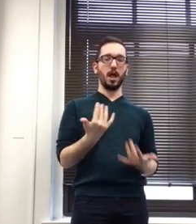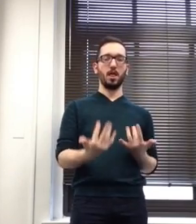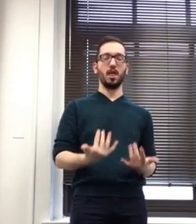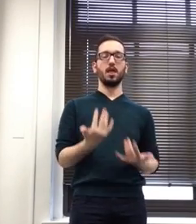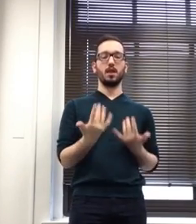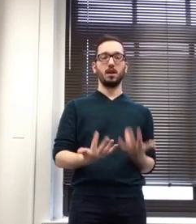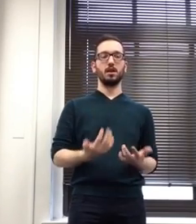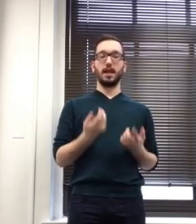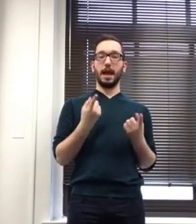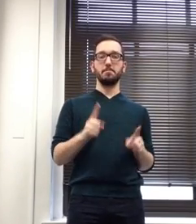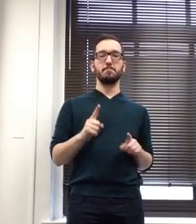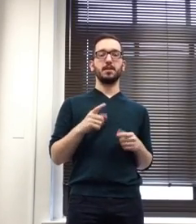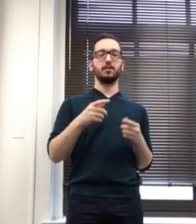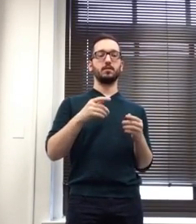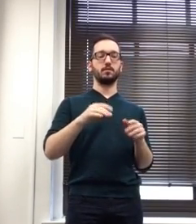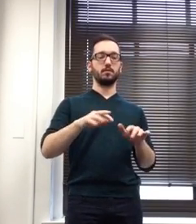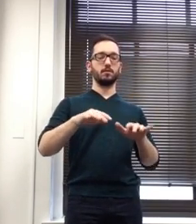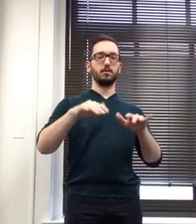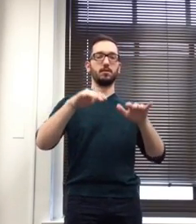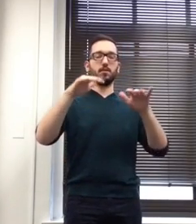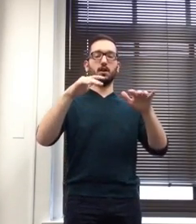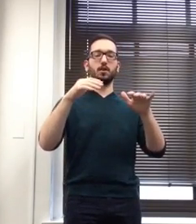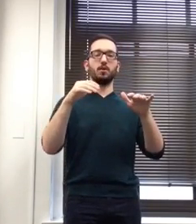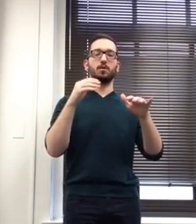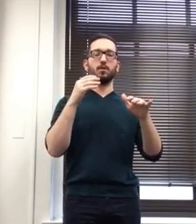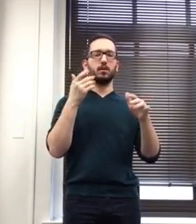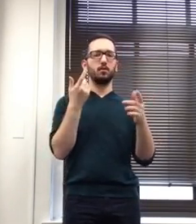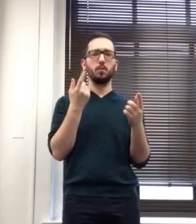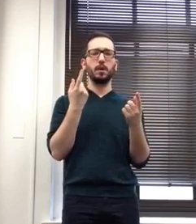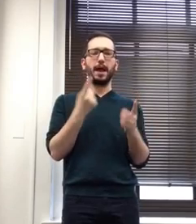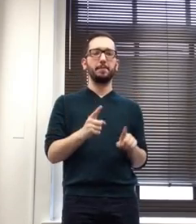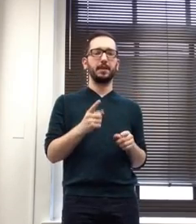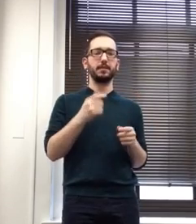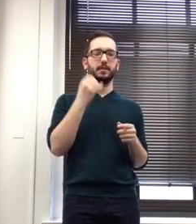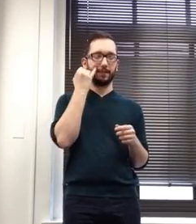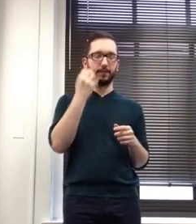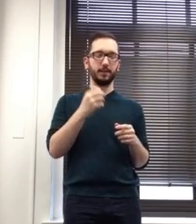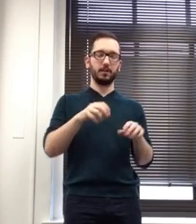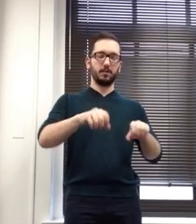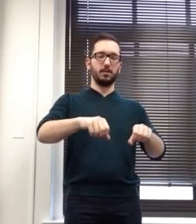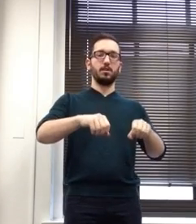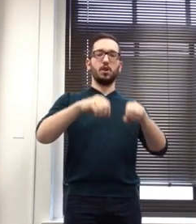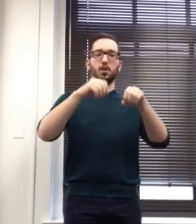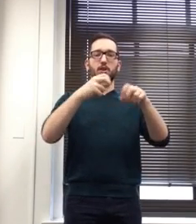out of the bone, what could we do with the bone? If it isn't brittle or hard, what could we do?